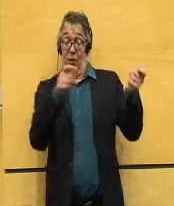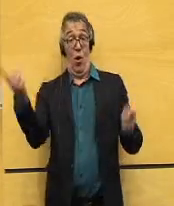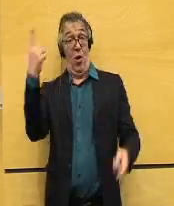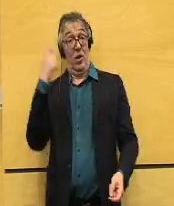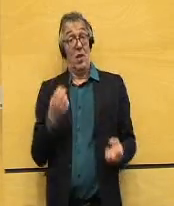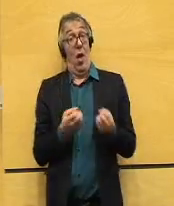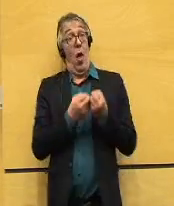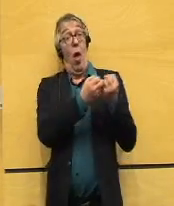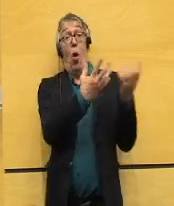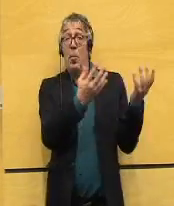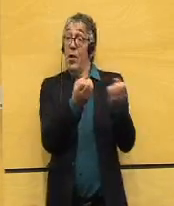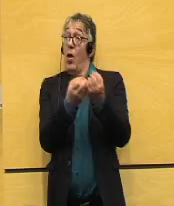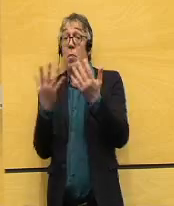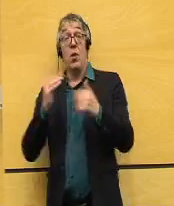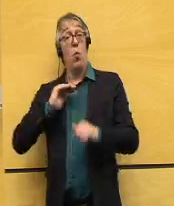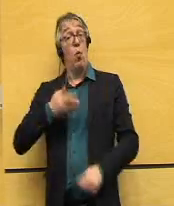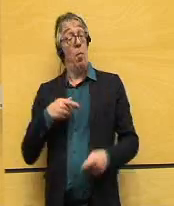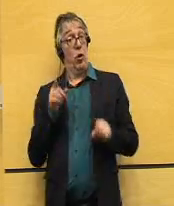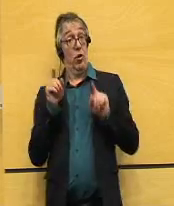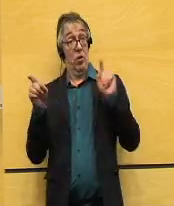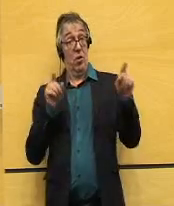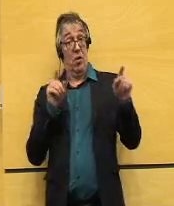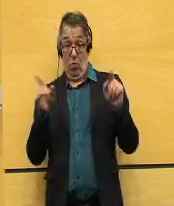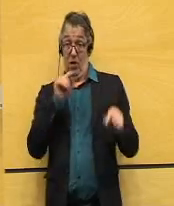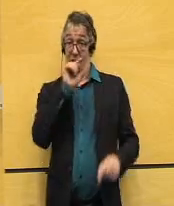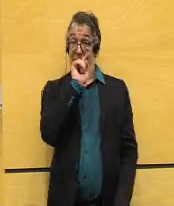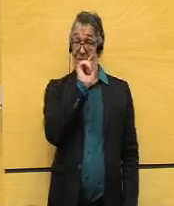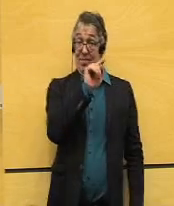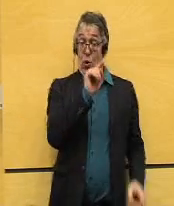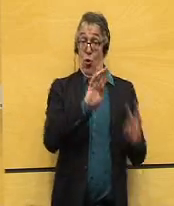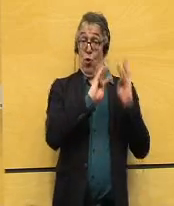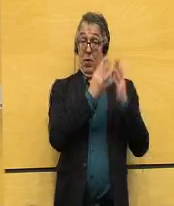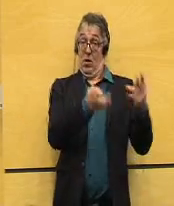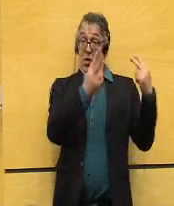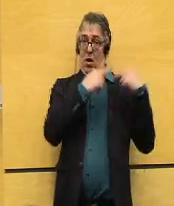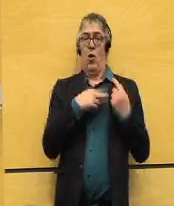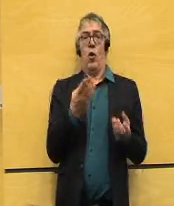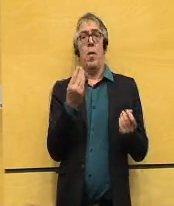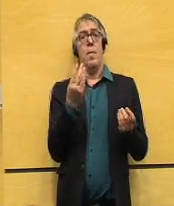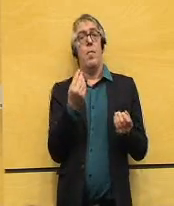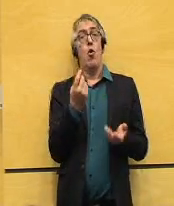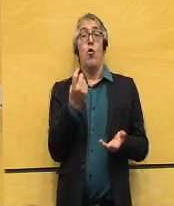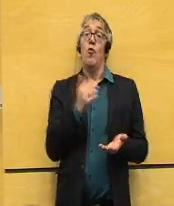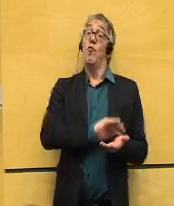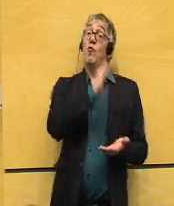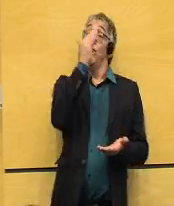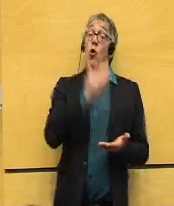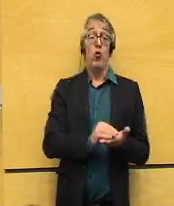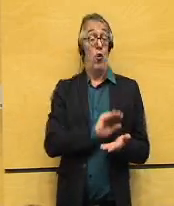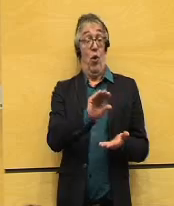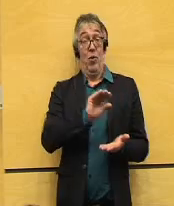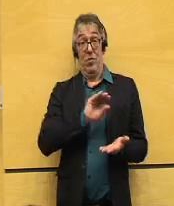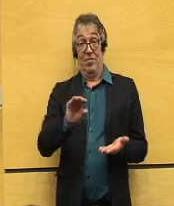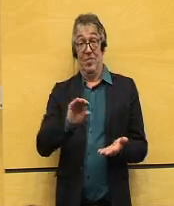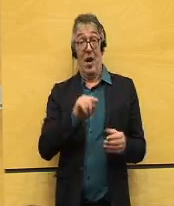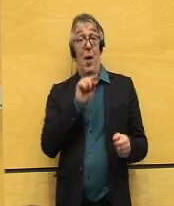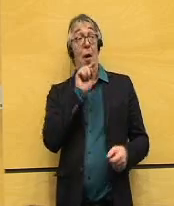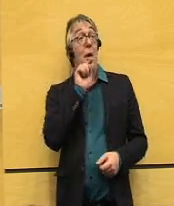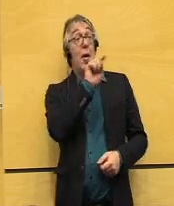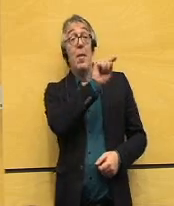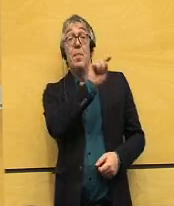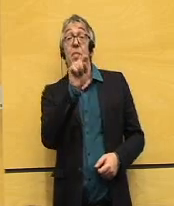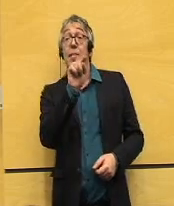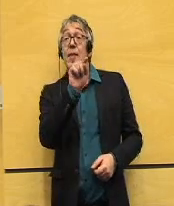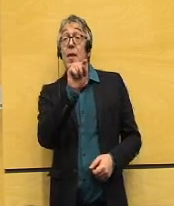Committee on Monitoring of the Fund Management. This committee consists of the members who are women